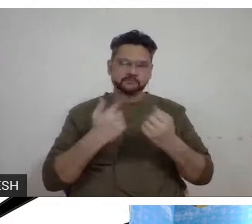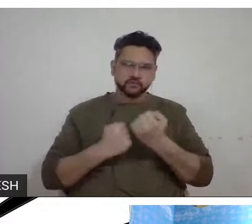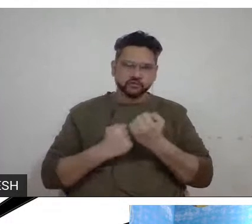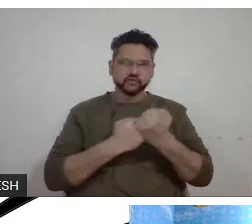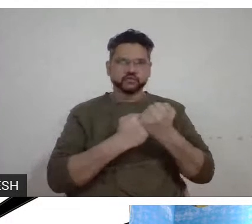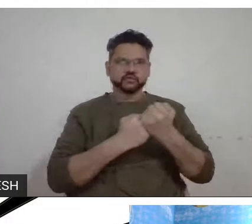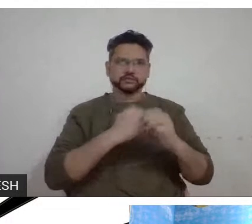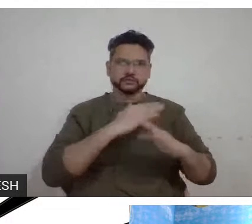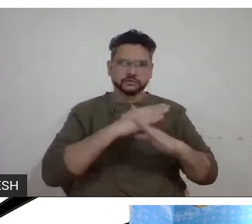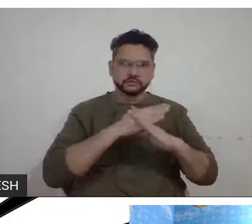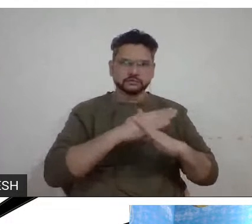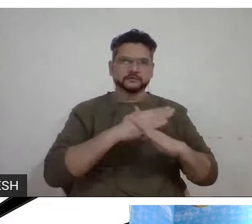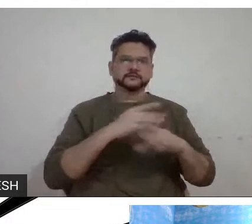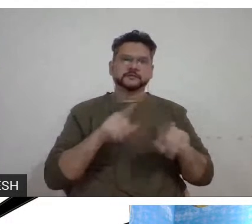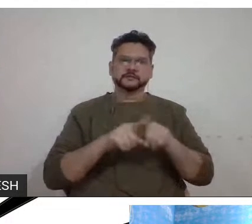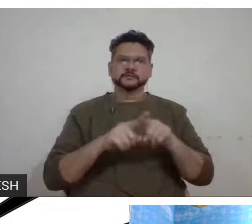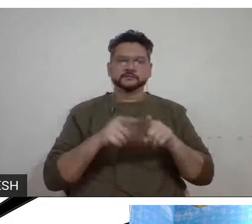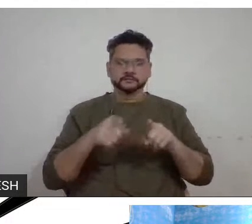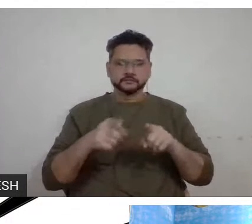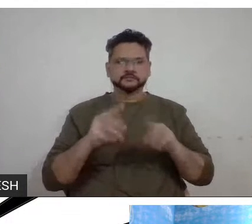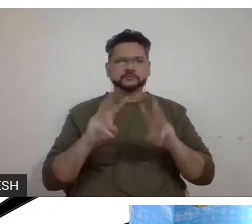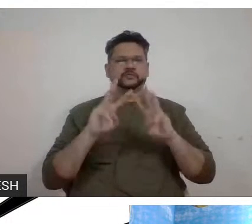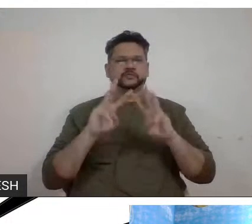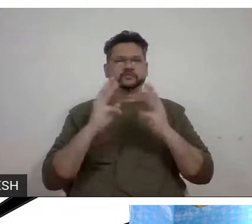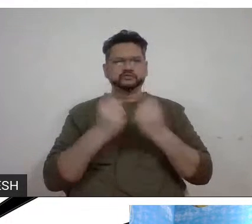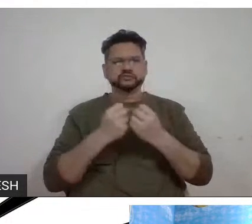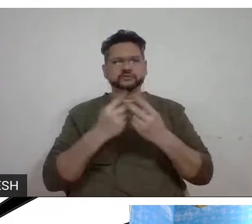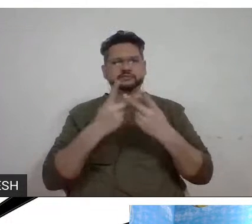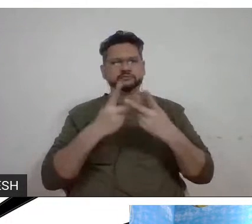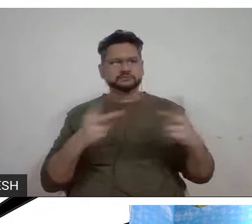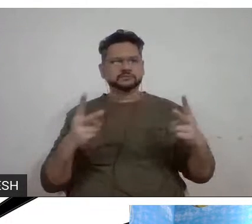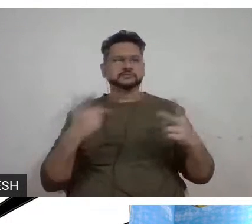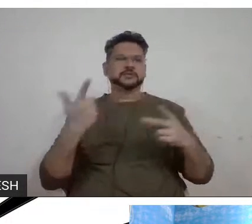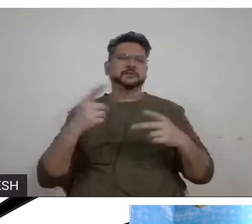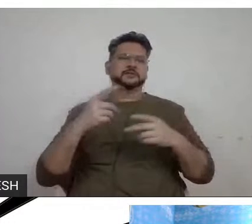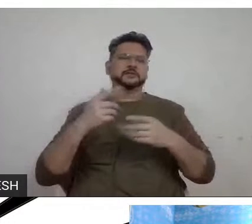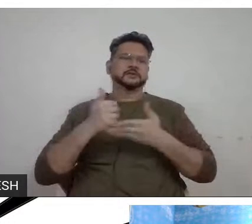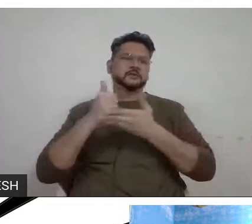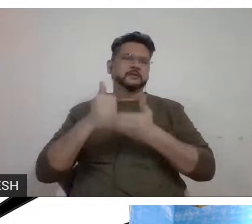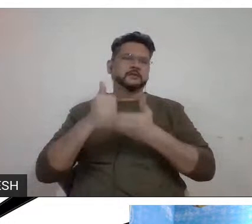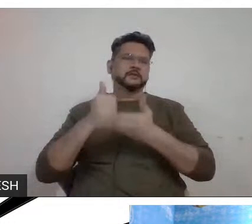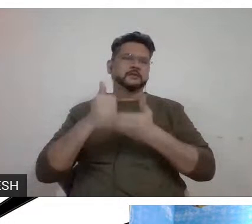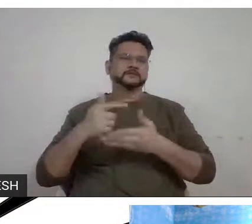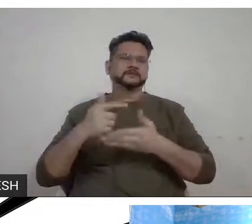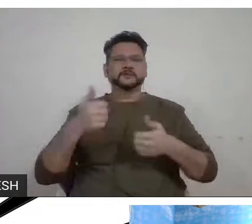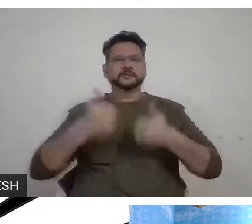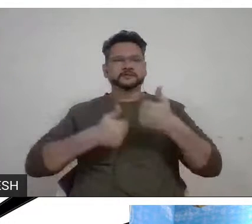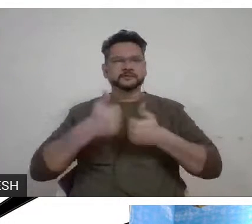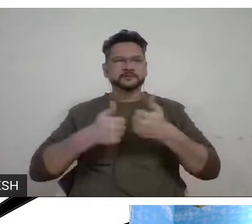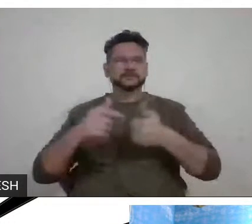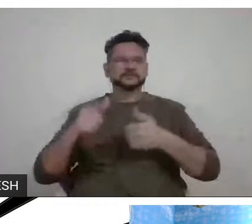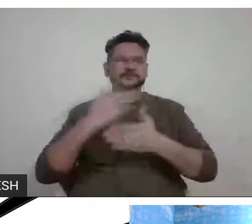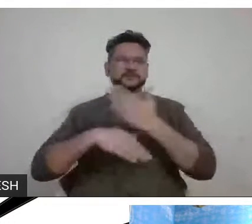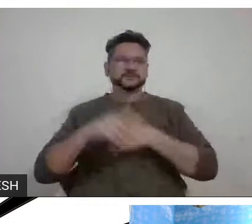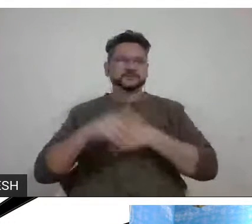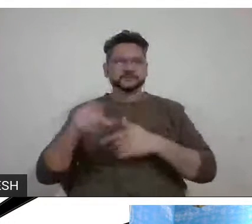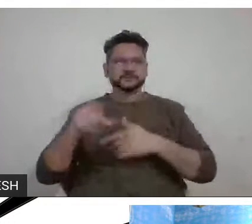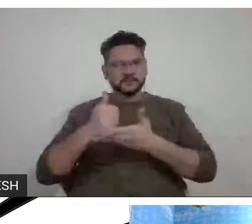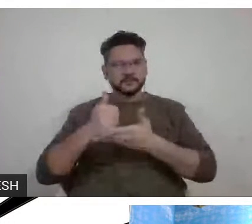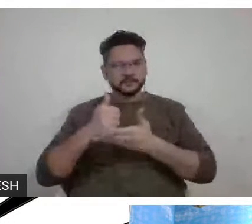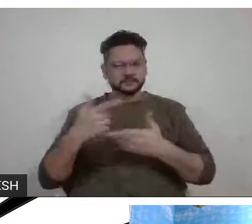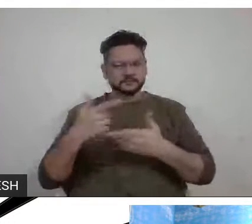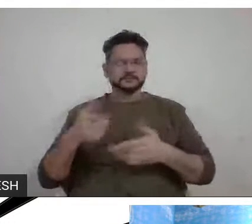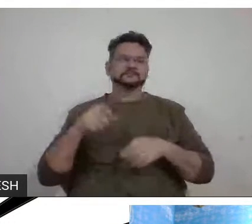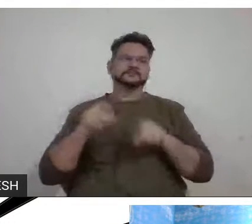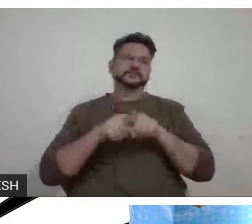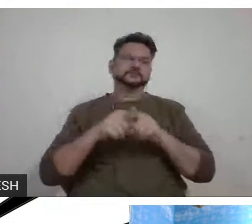conducted various workshops for people preparing for competitive exams. He is also a motivational speaker and looks forward to working for